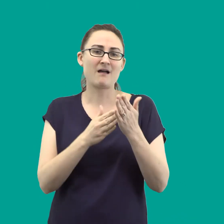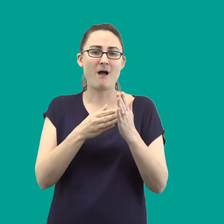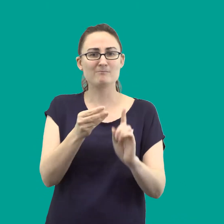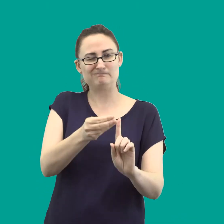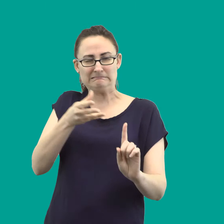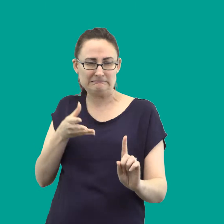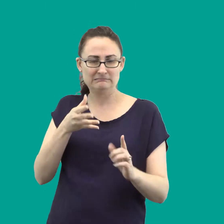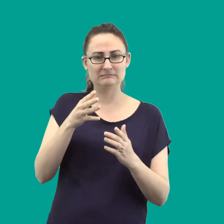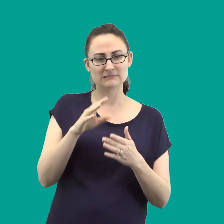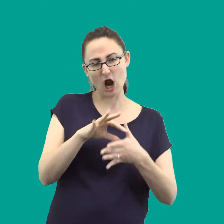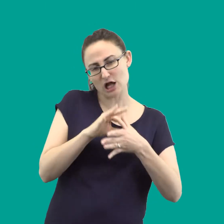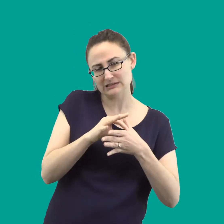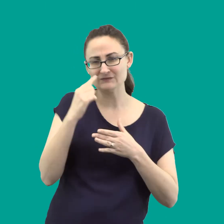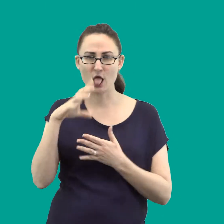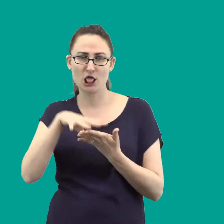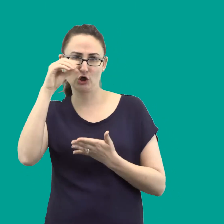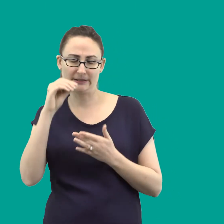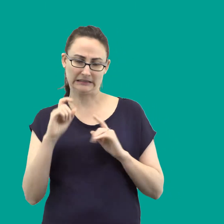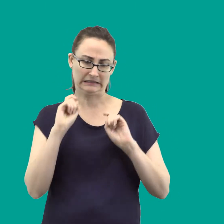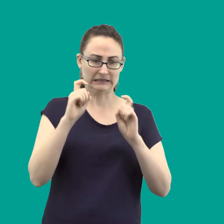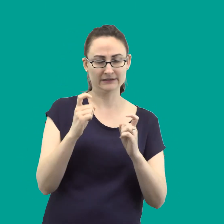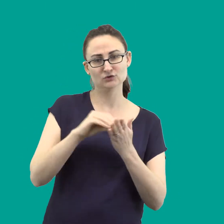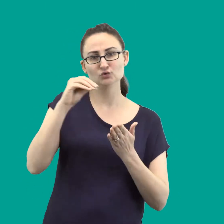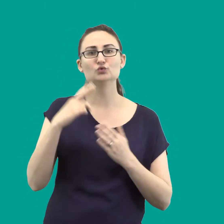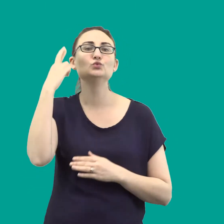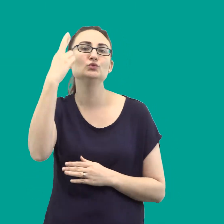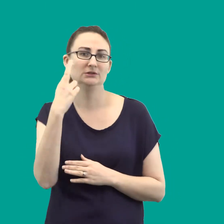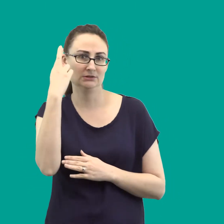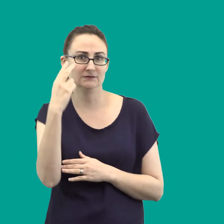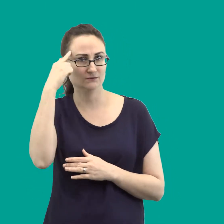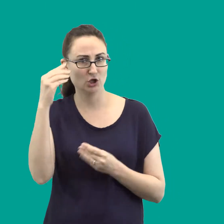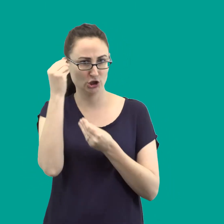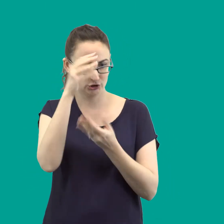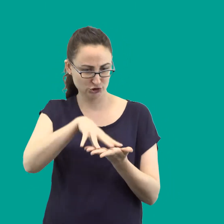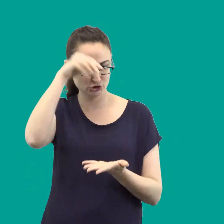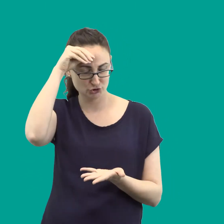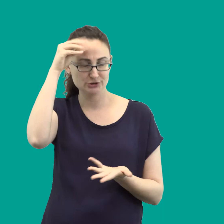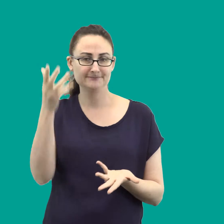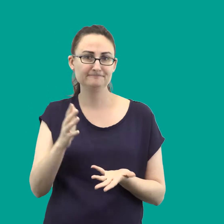some background content for learning to give the students a reason for learning.